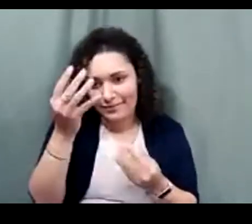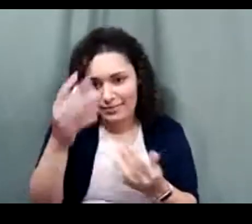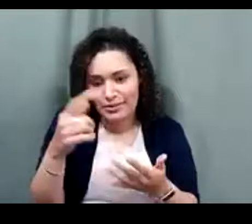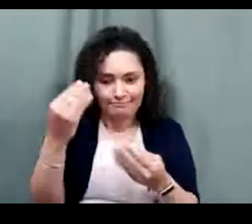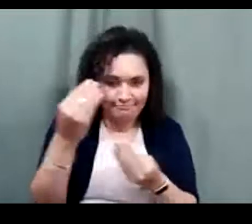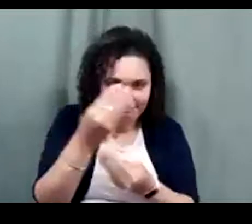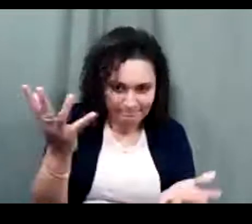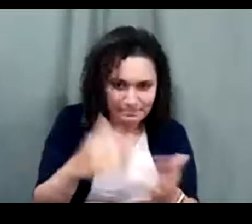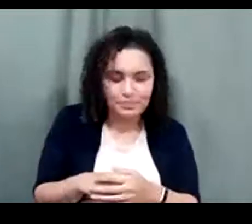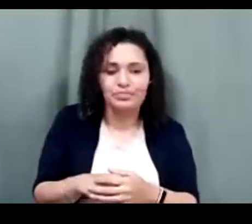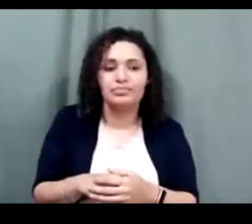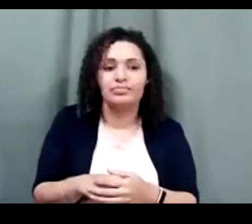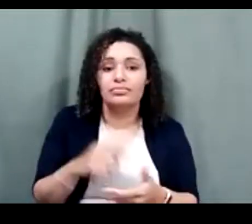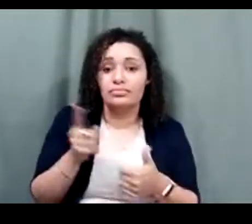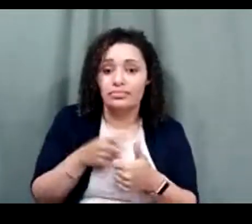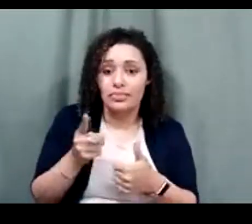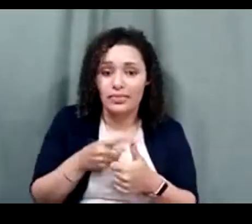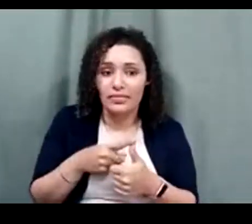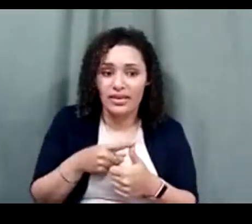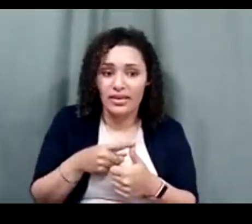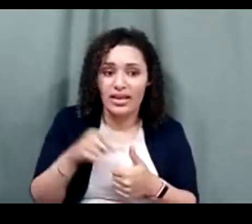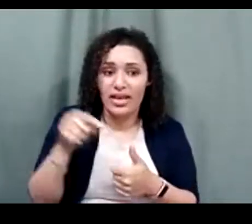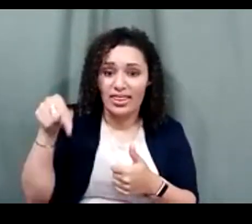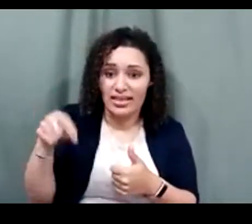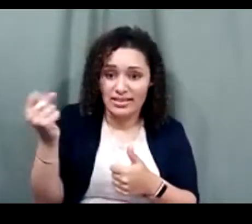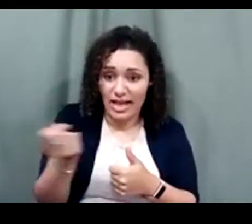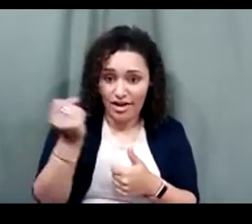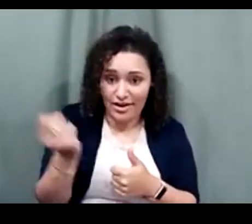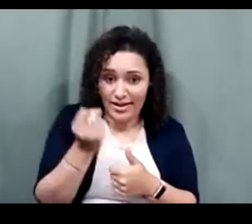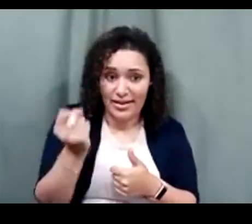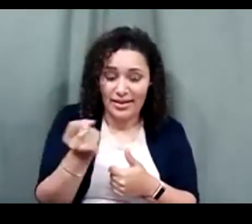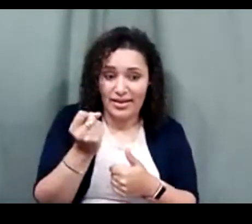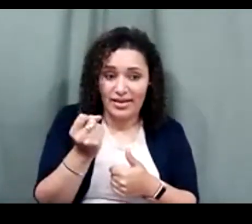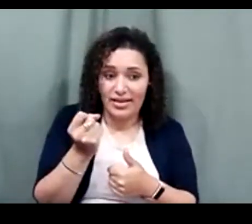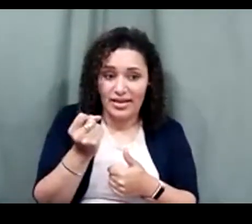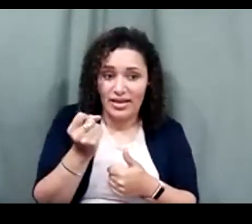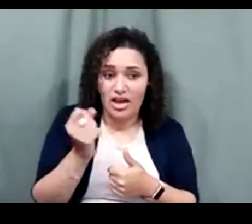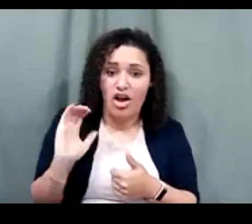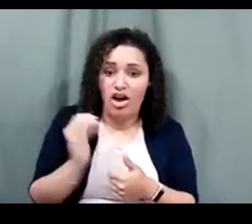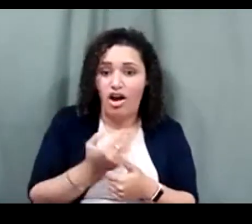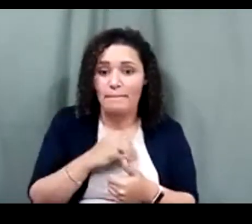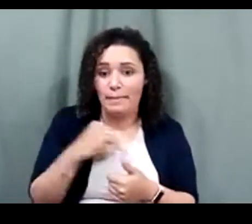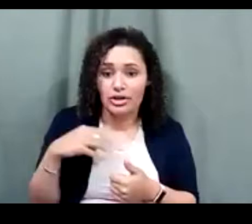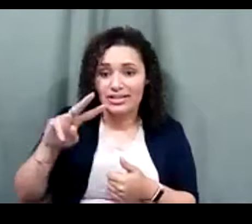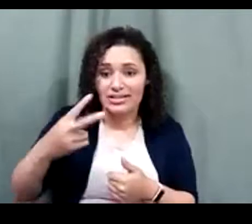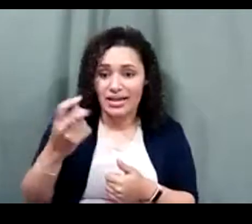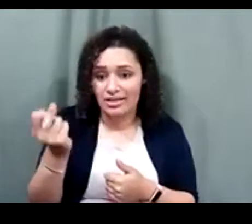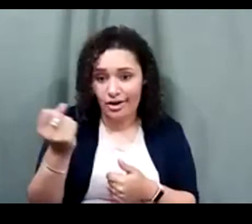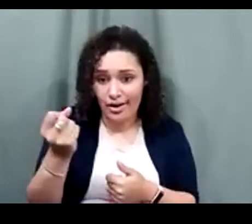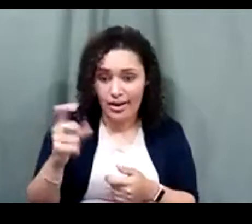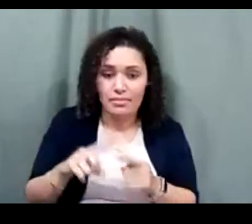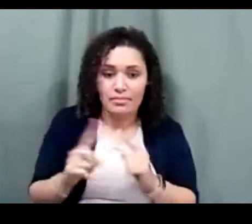logistics. So let's see. Number one, this Saturday is our member second Saturday, but we